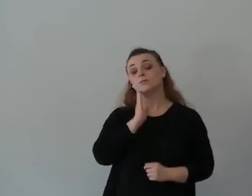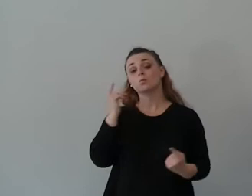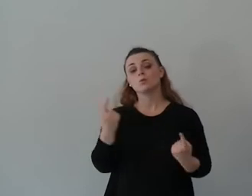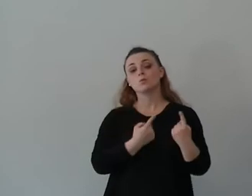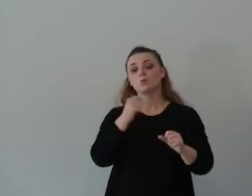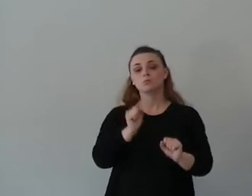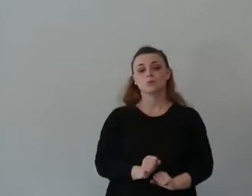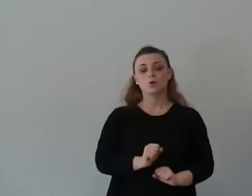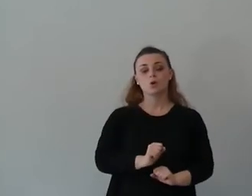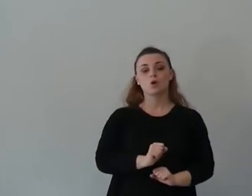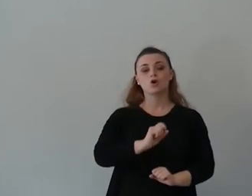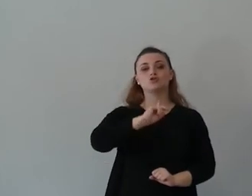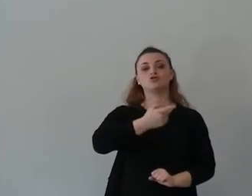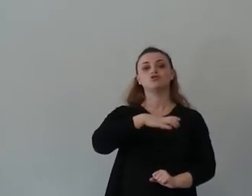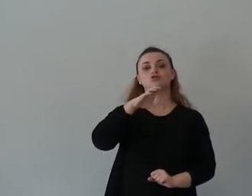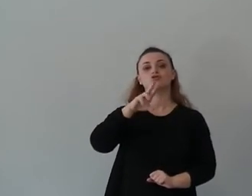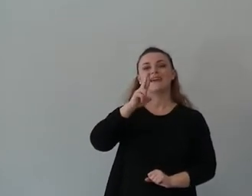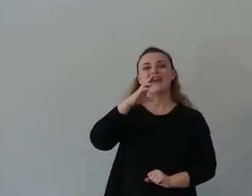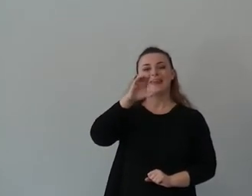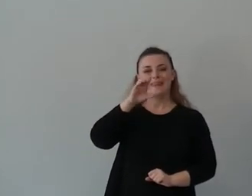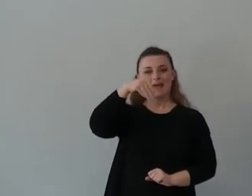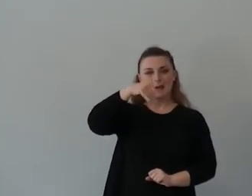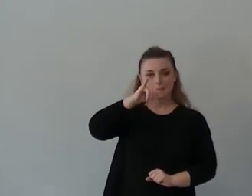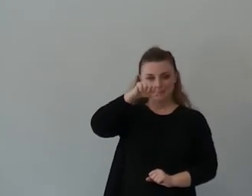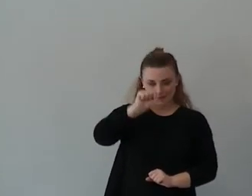Geremia 29, verses